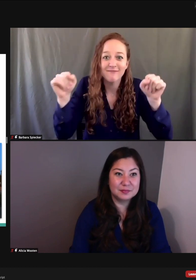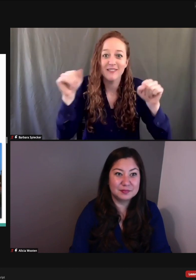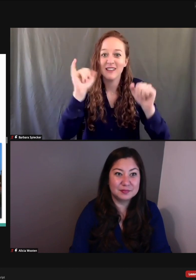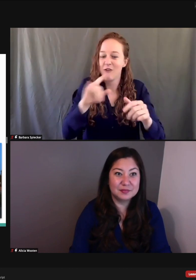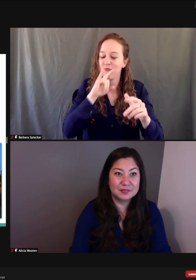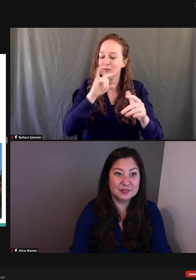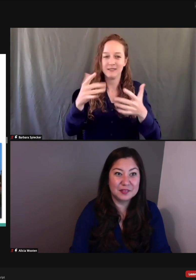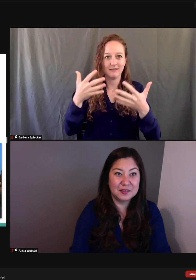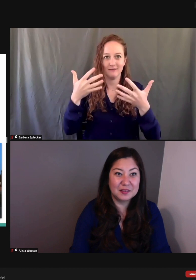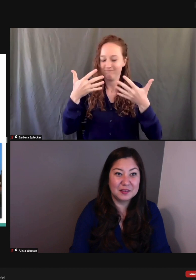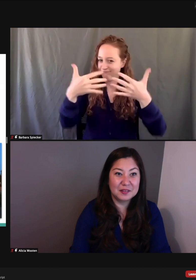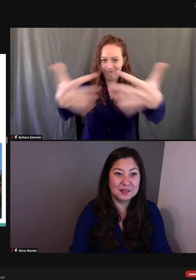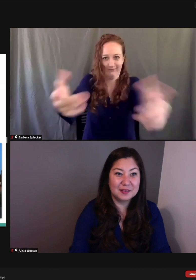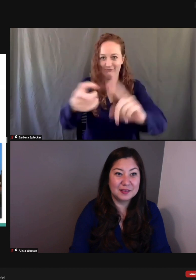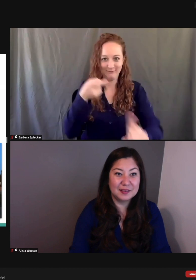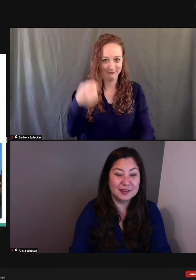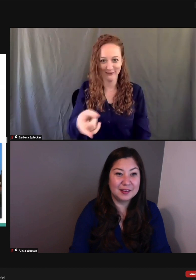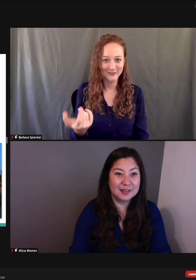Atomium.